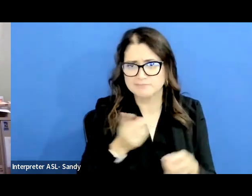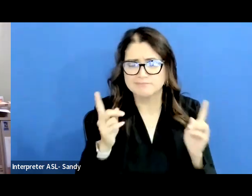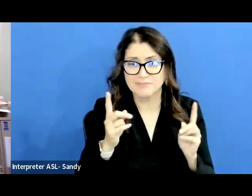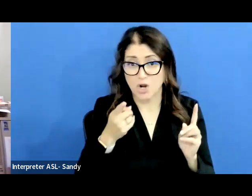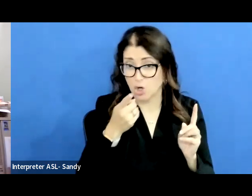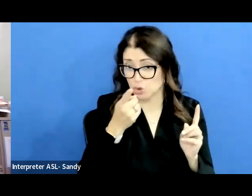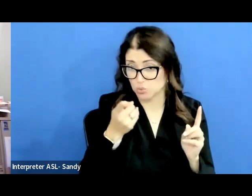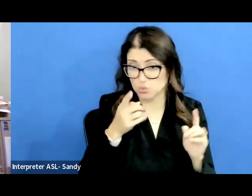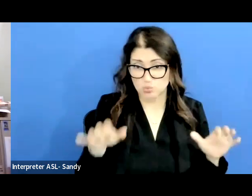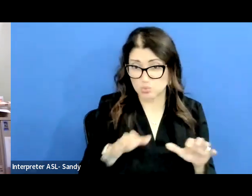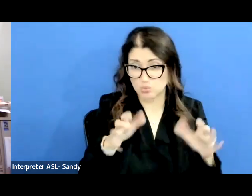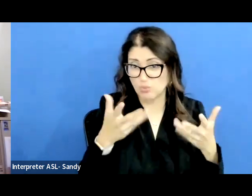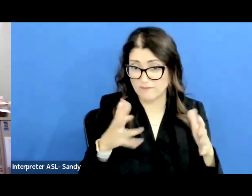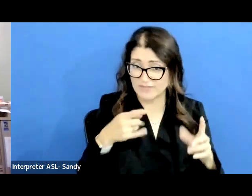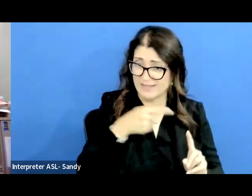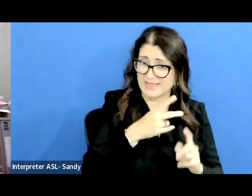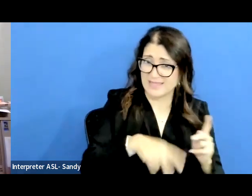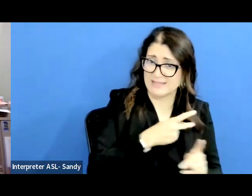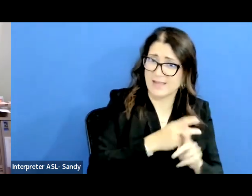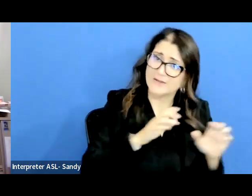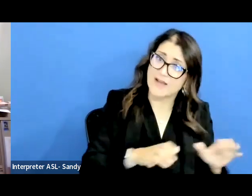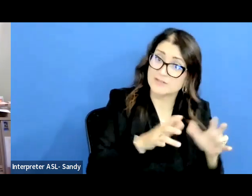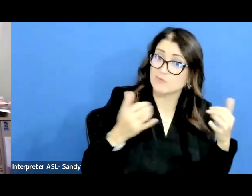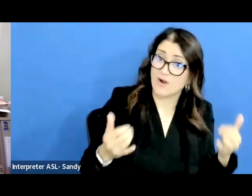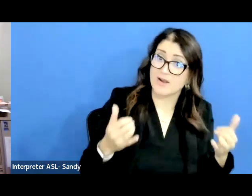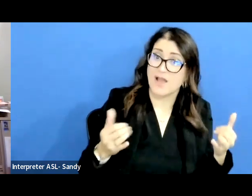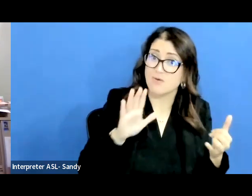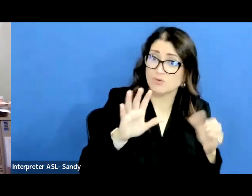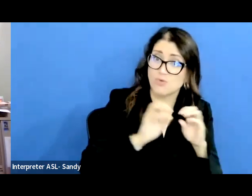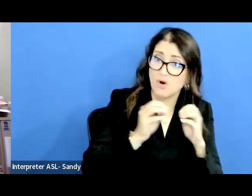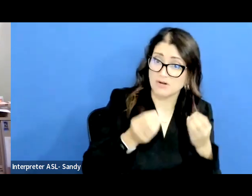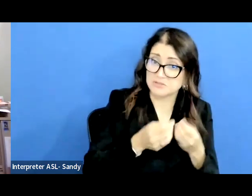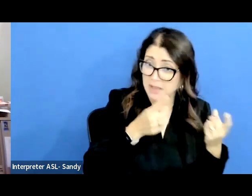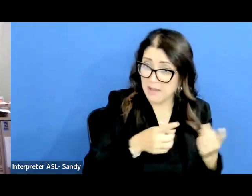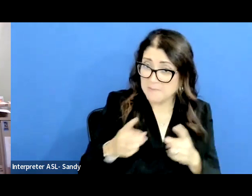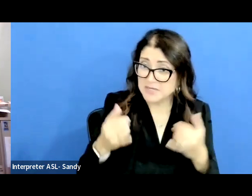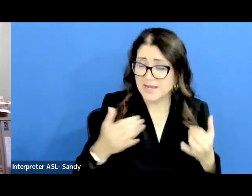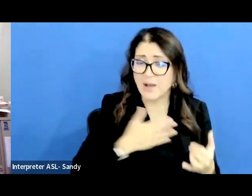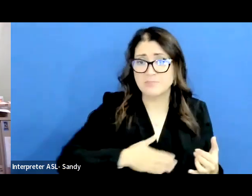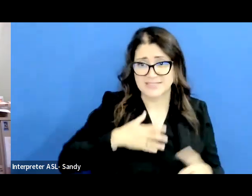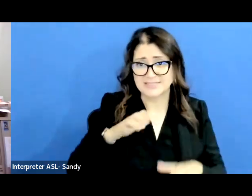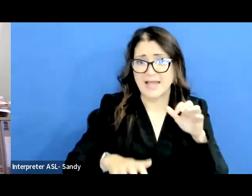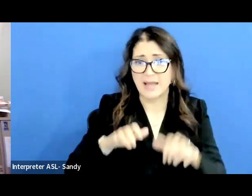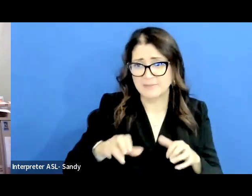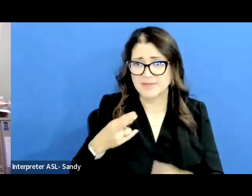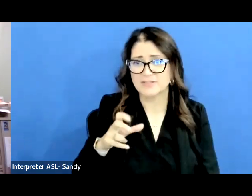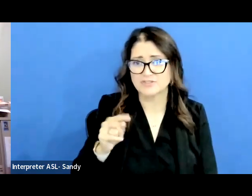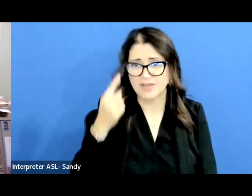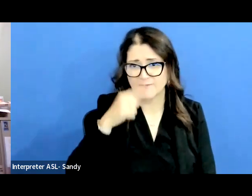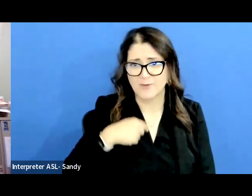of outreach activities right now in your organizations? Please type that in the chat box for